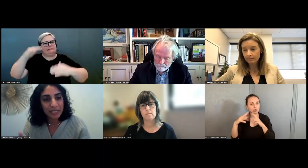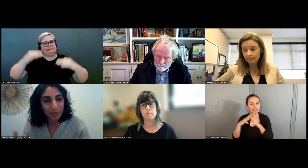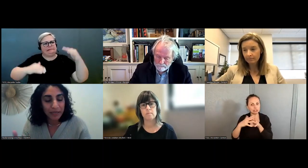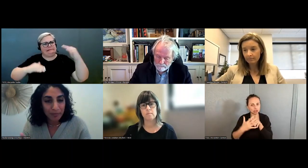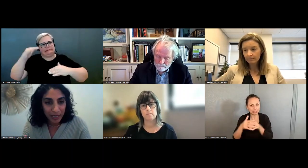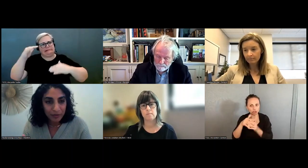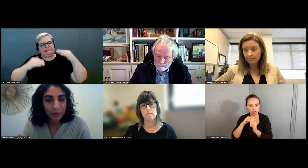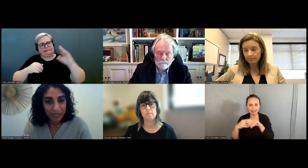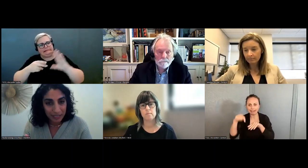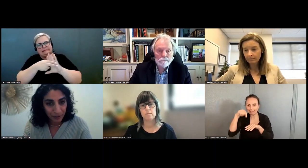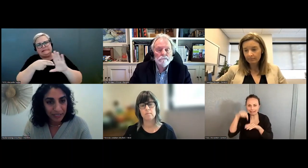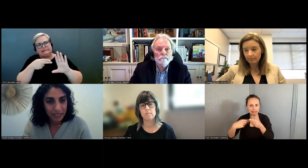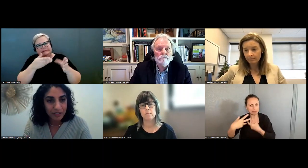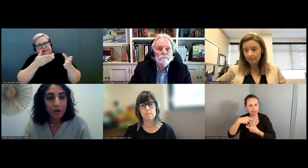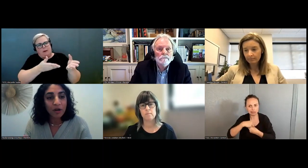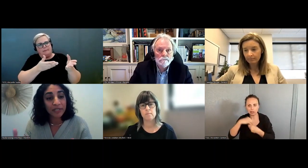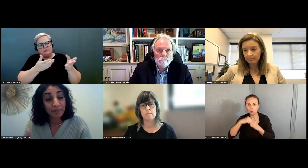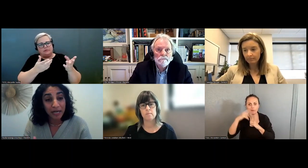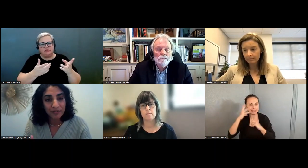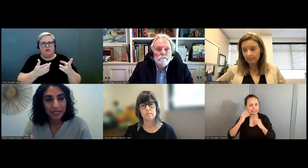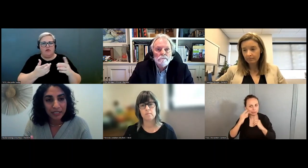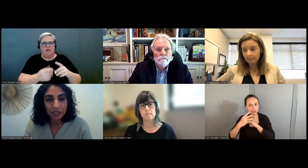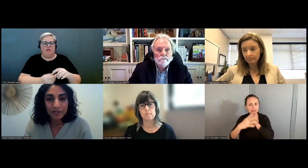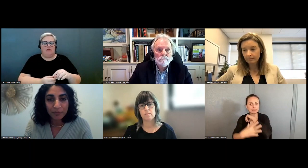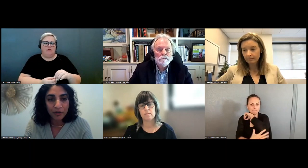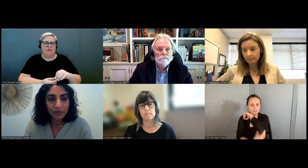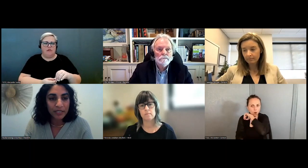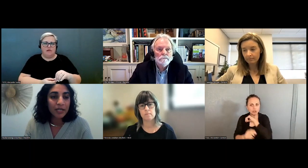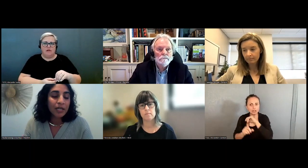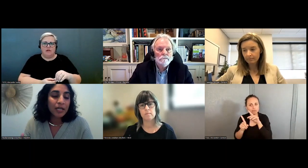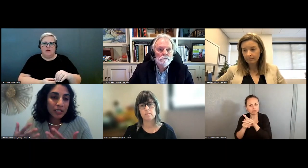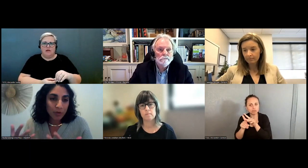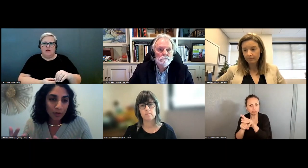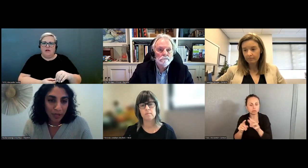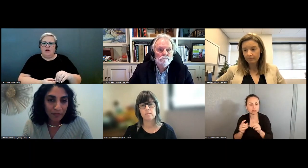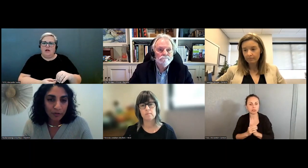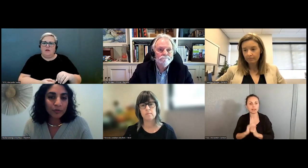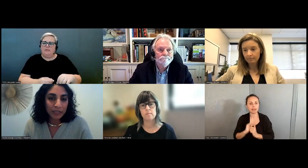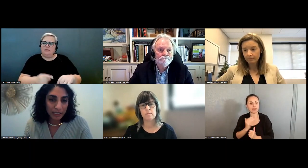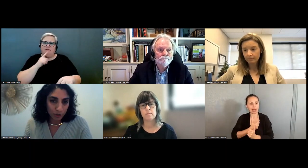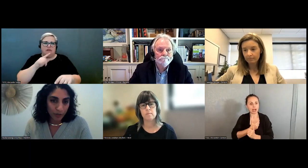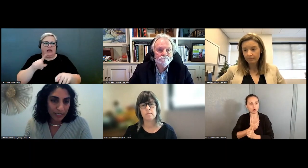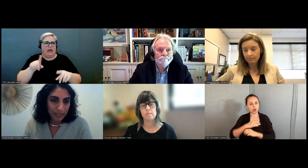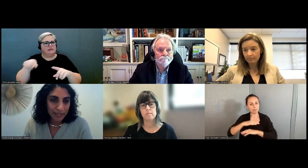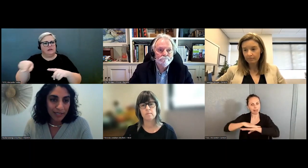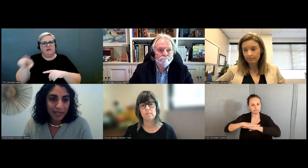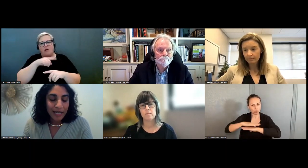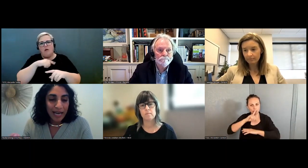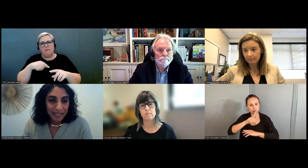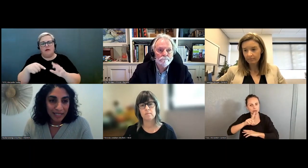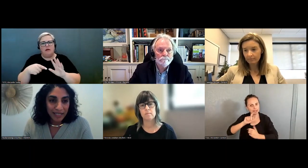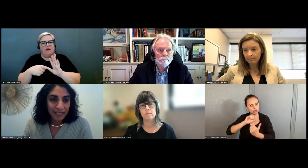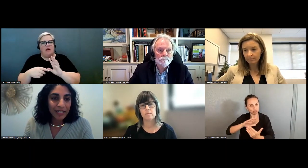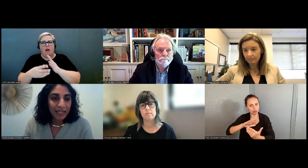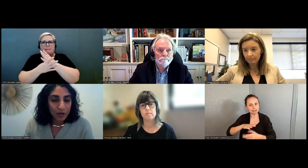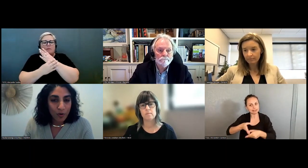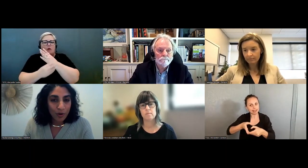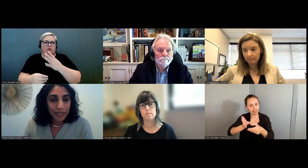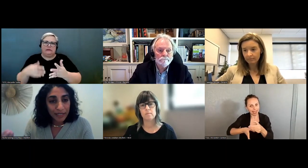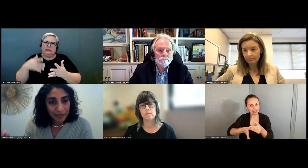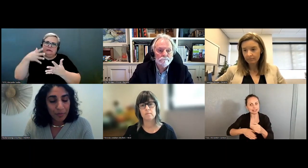so deeply embedded with experiences of poverty and manifestations of poverty. So our platform really addresses